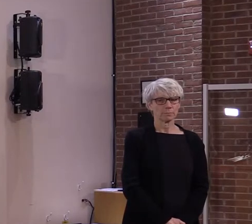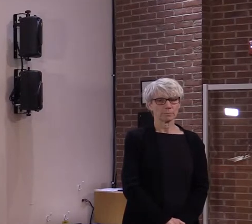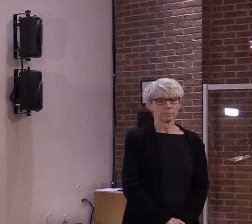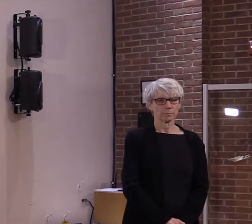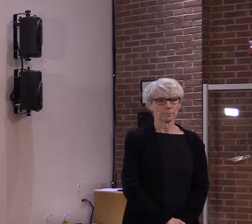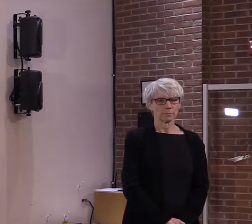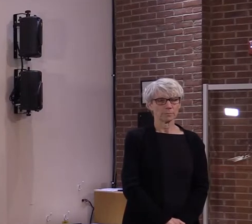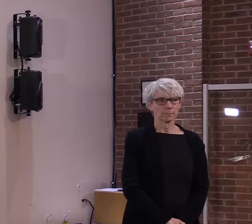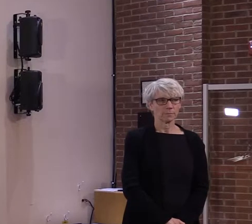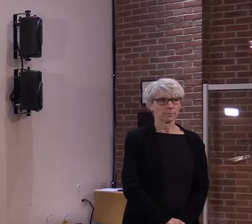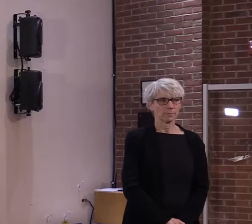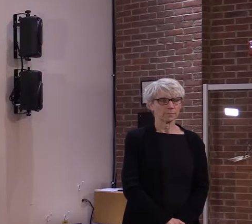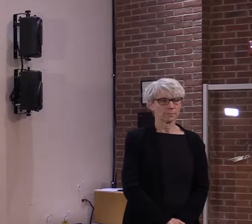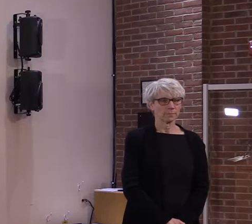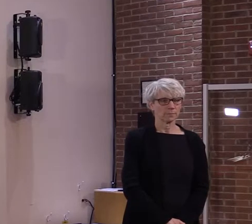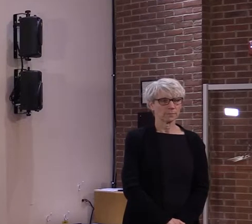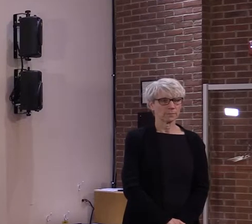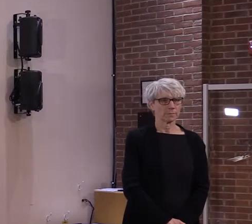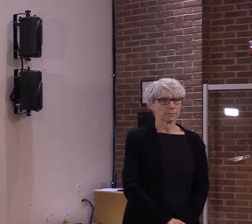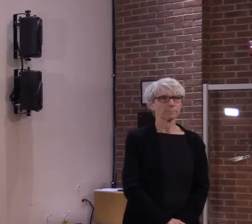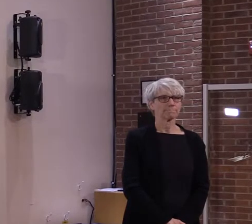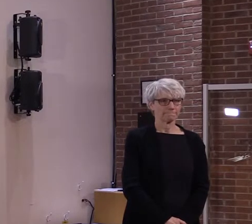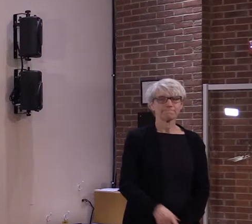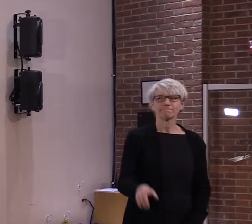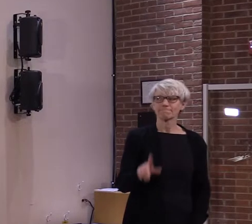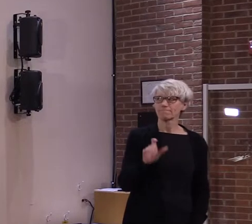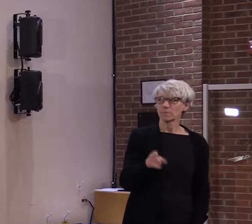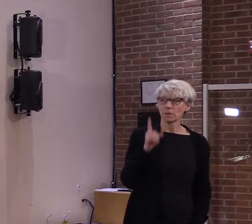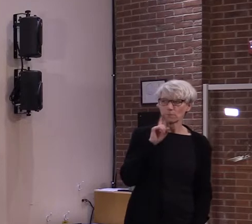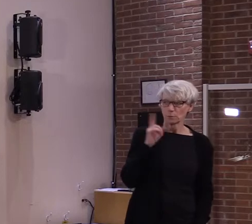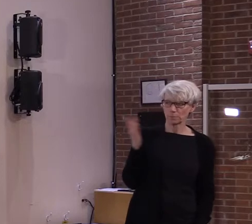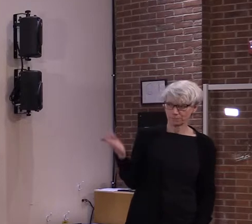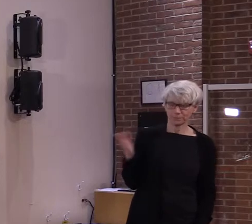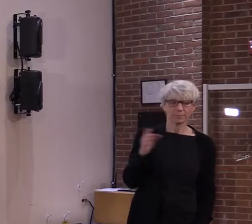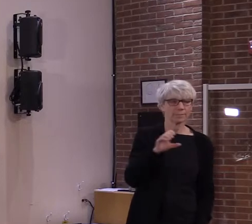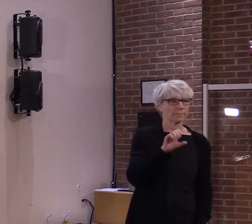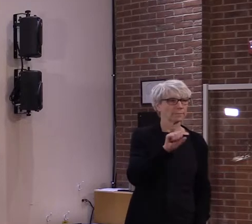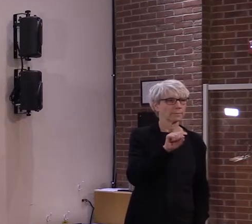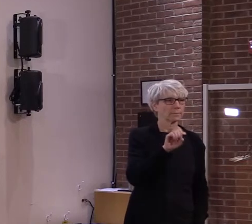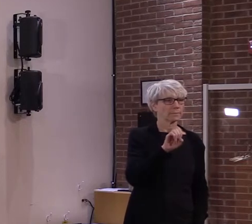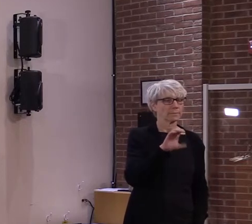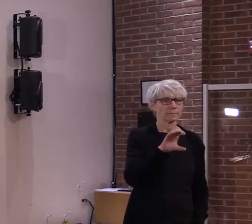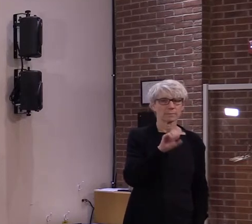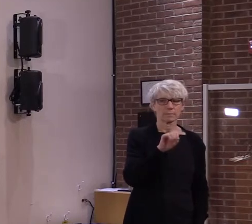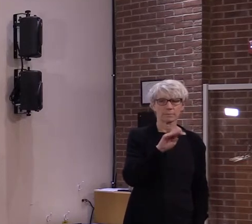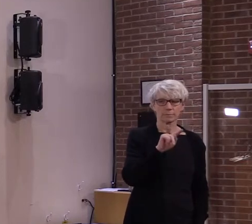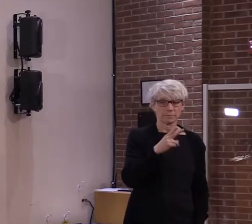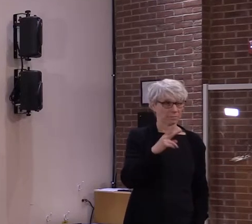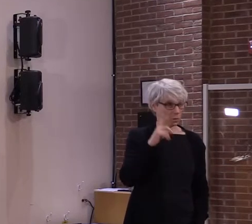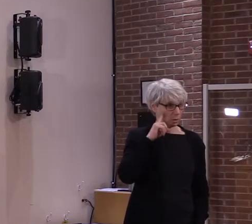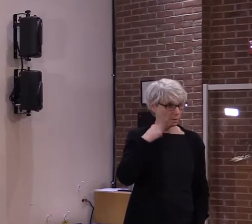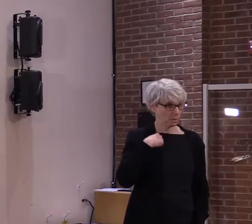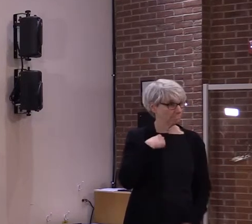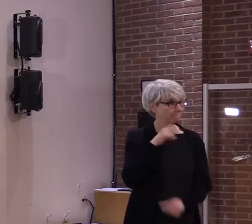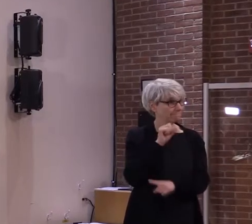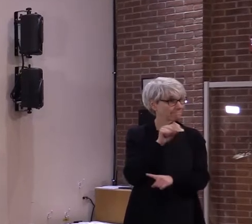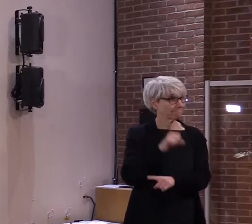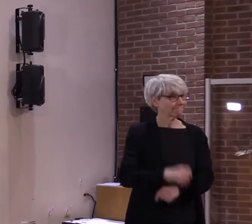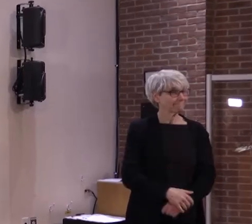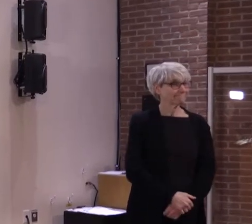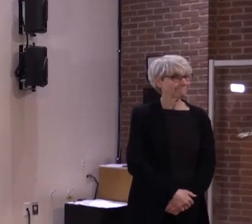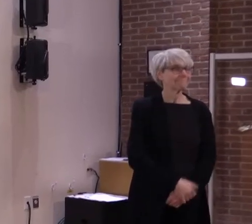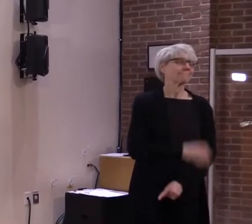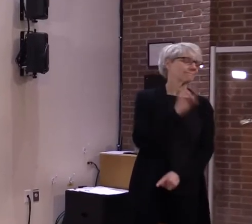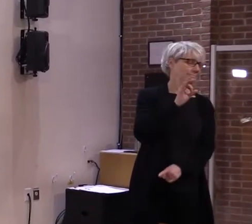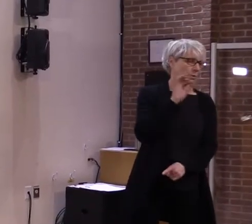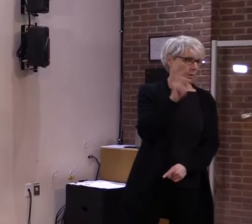Thanks, Rebecca. This is a question for Secretary Smith. Can you hear me okay? I can.